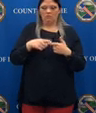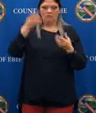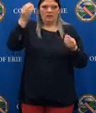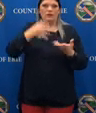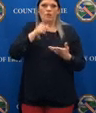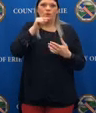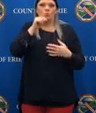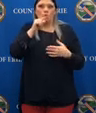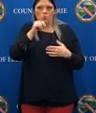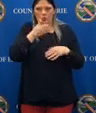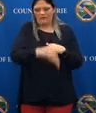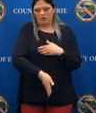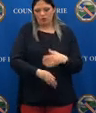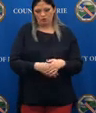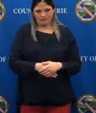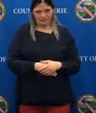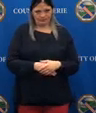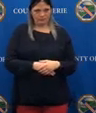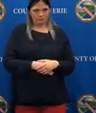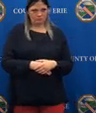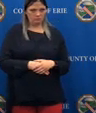afterwards.